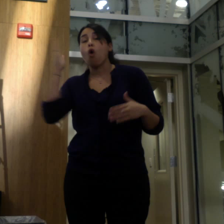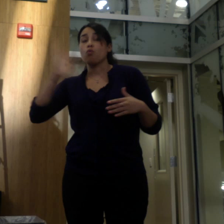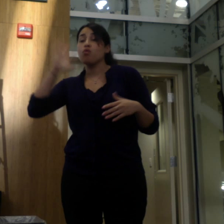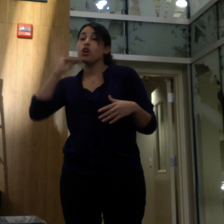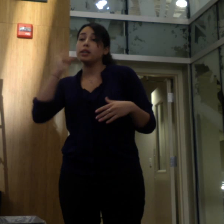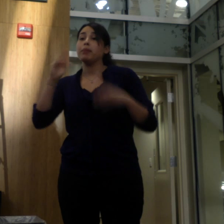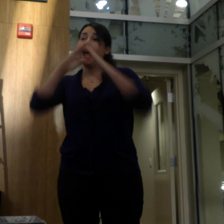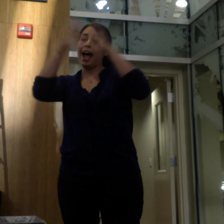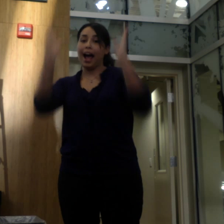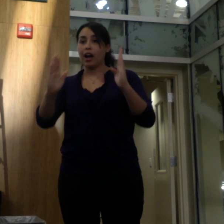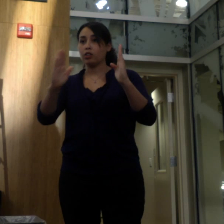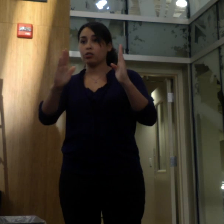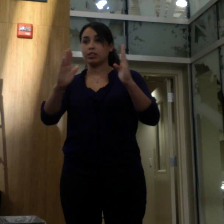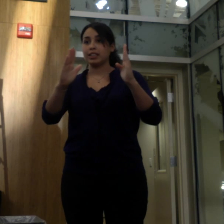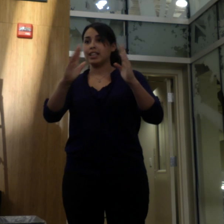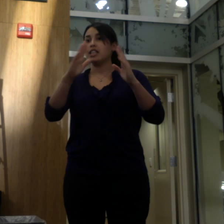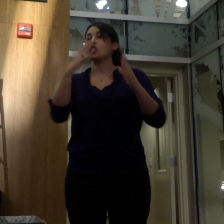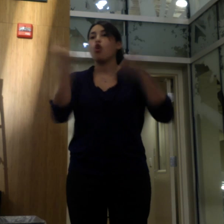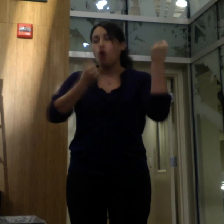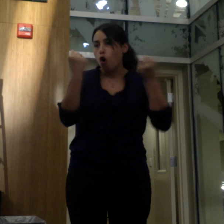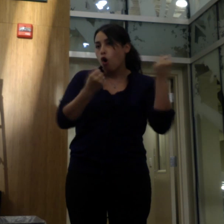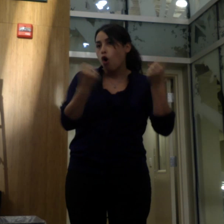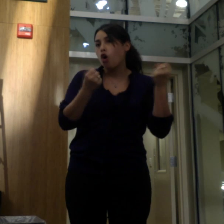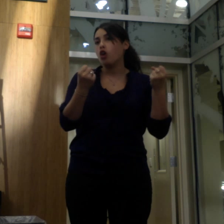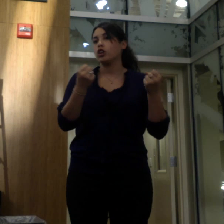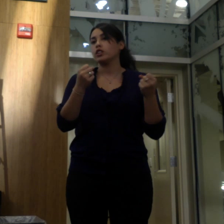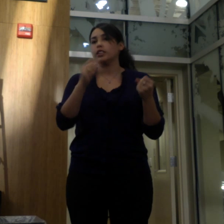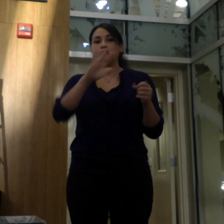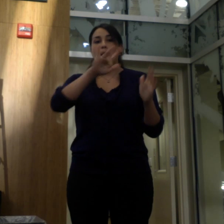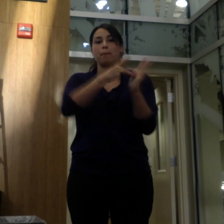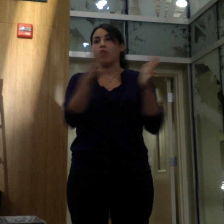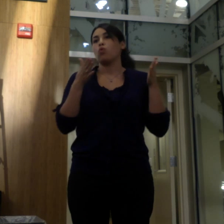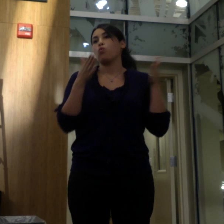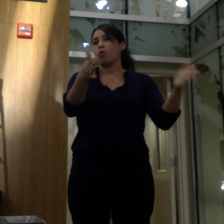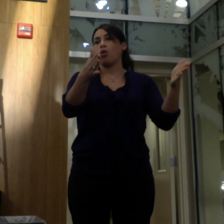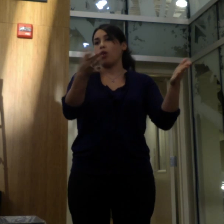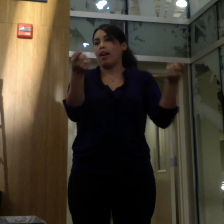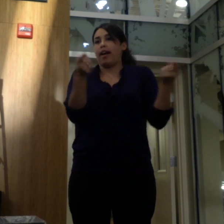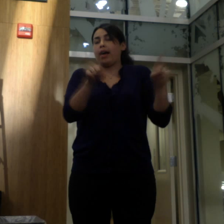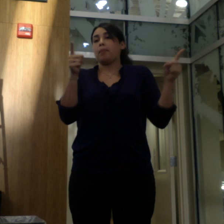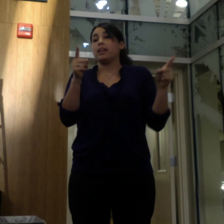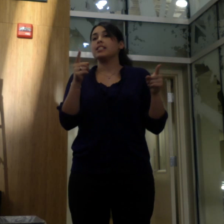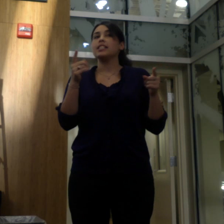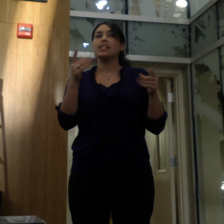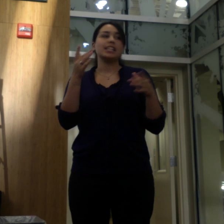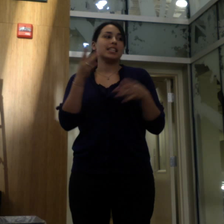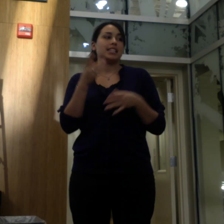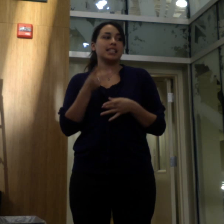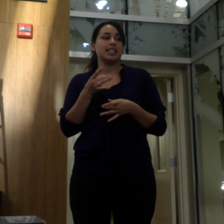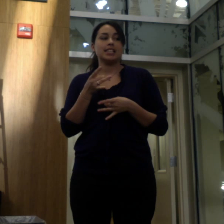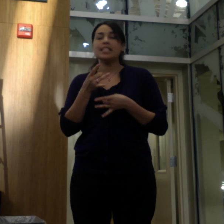Cars, you know, right in the middle of a road. A sinkhole will just happen. Usually some they're triggered by earthquakes.